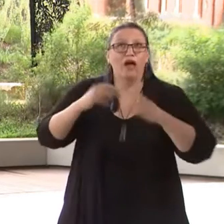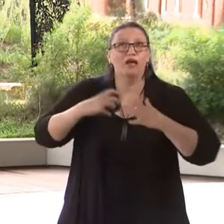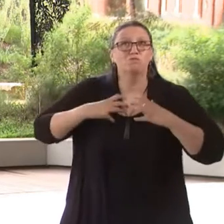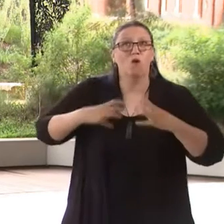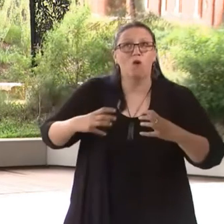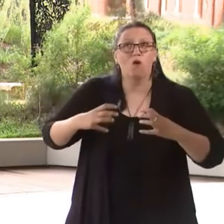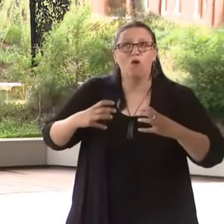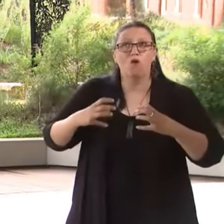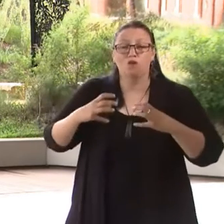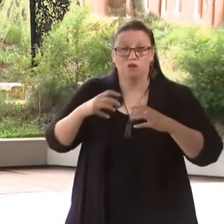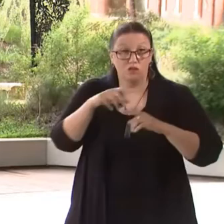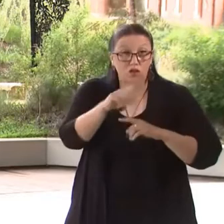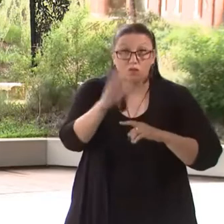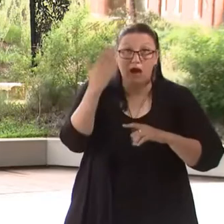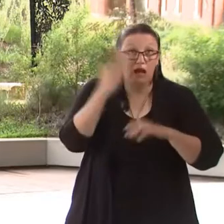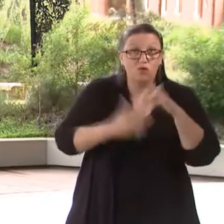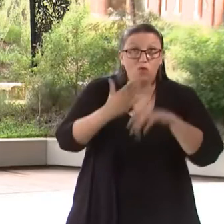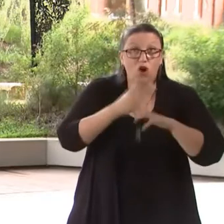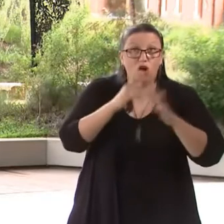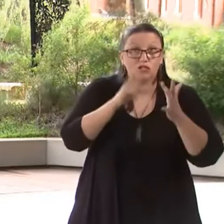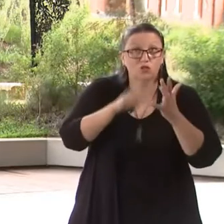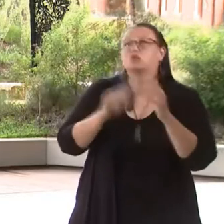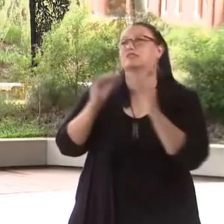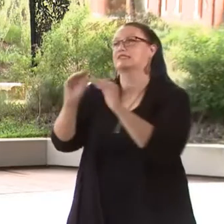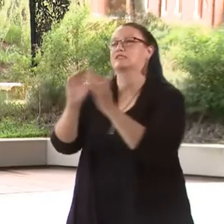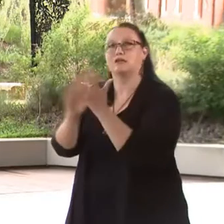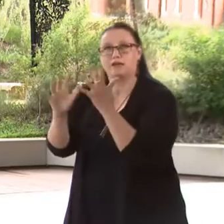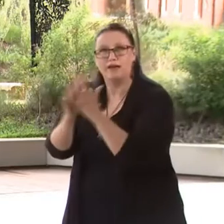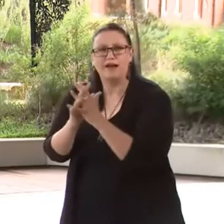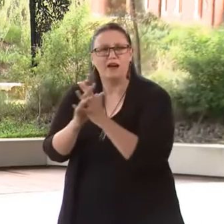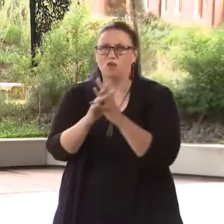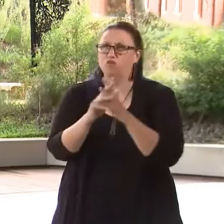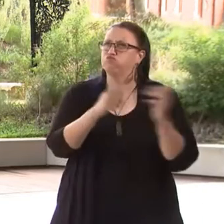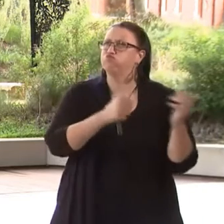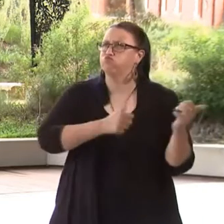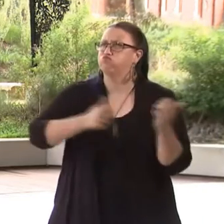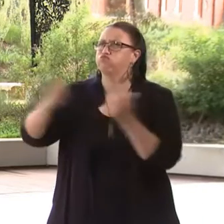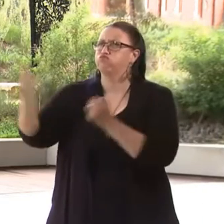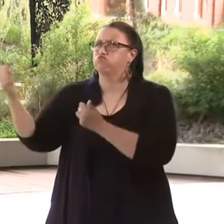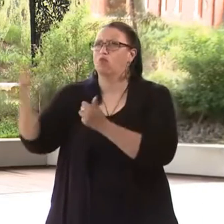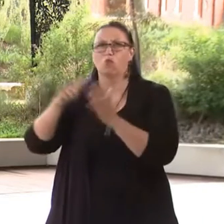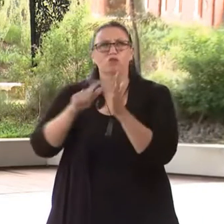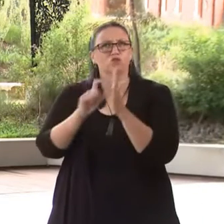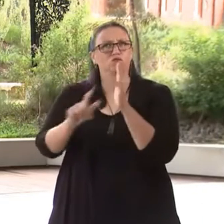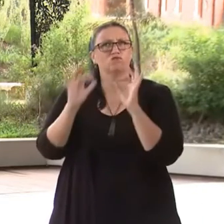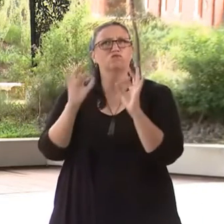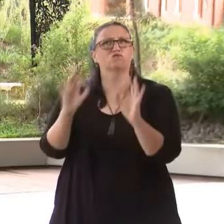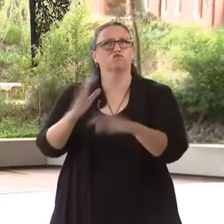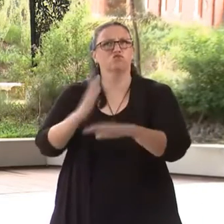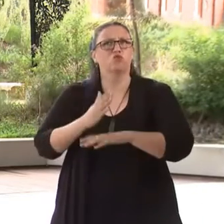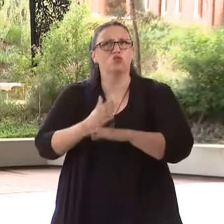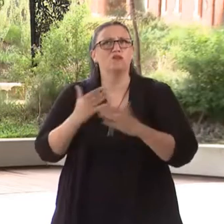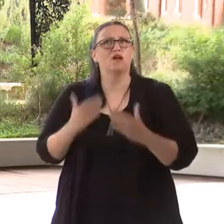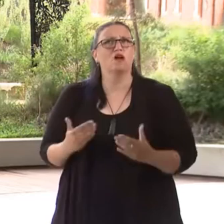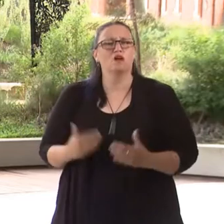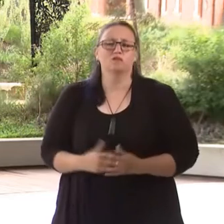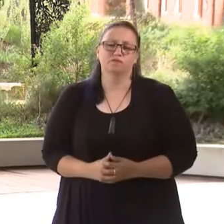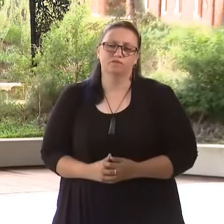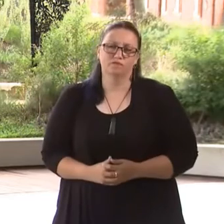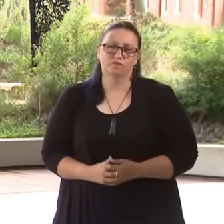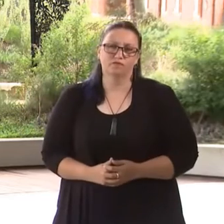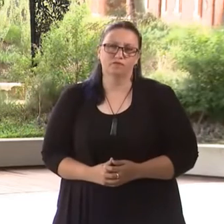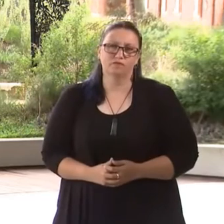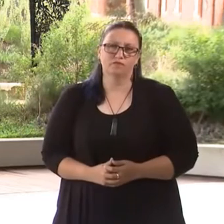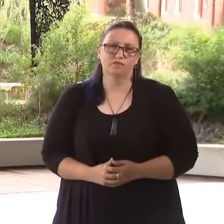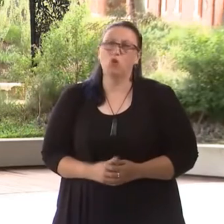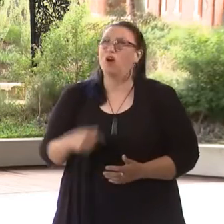to manage as best as we can as we move through this pandemic. So in difficult times, these are reassuring